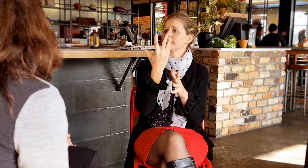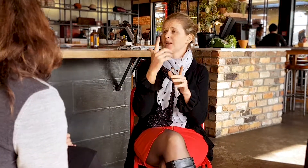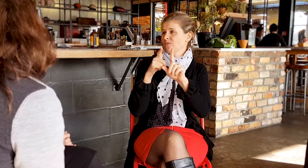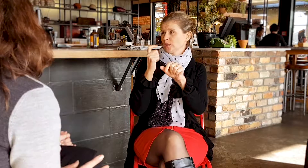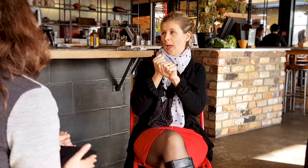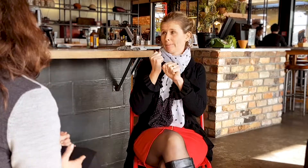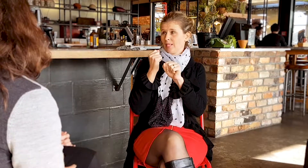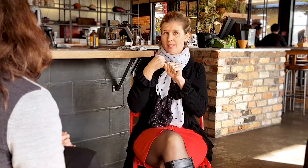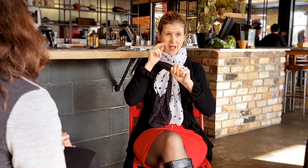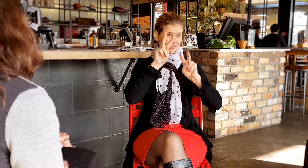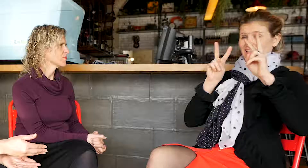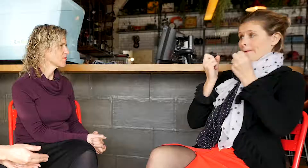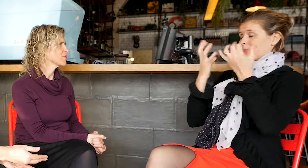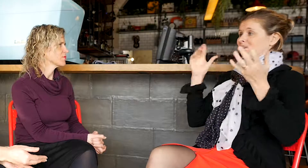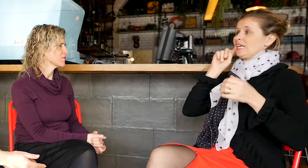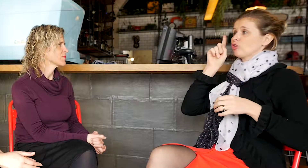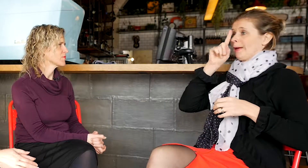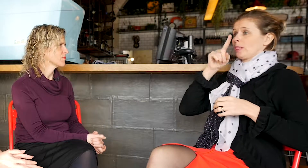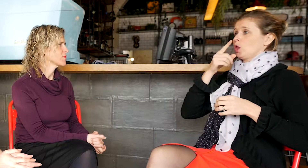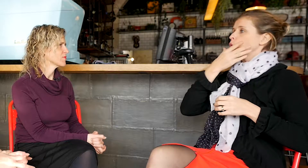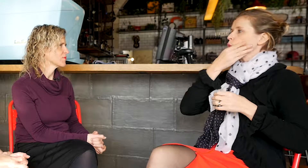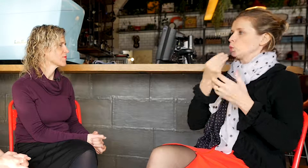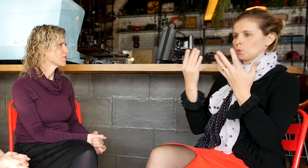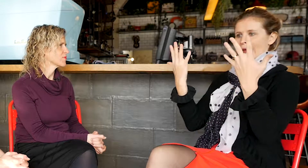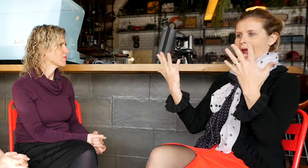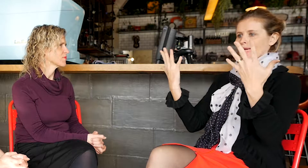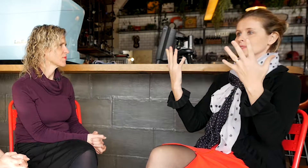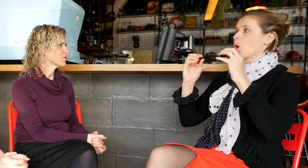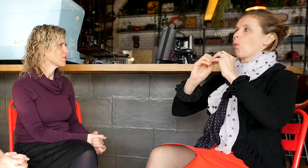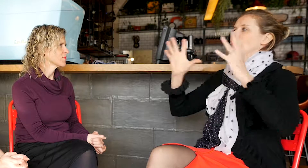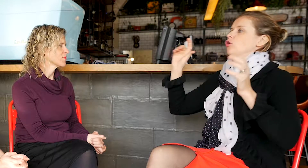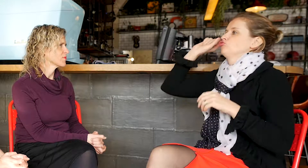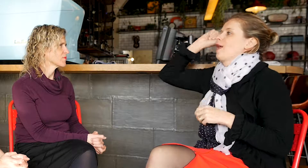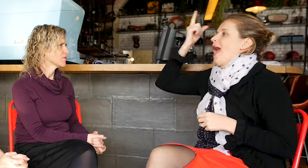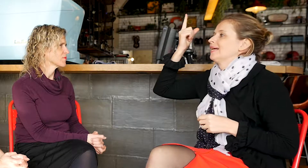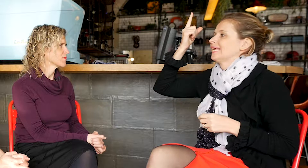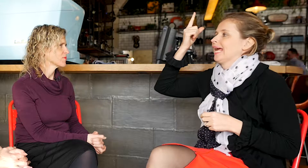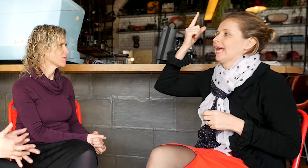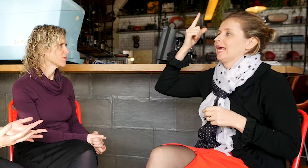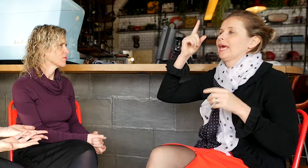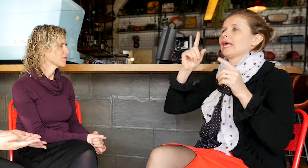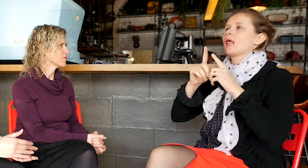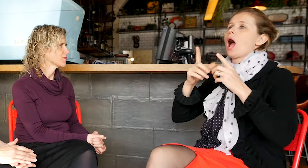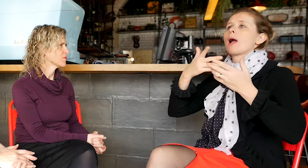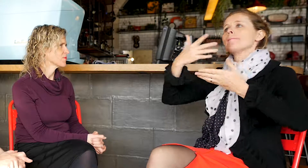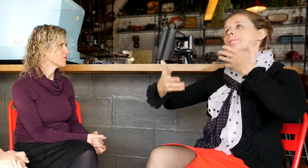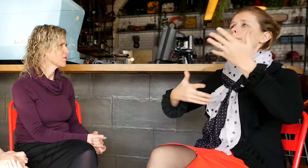transform your professional development, your own, personal development. Because, hearing people use their hands